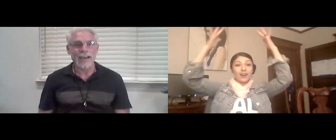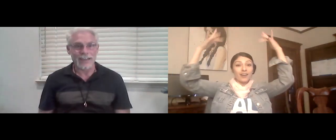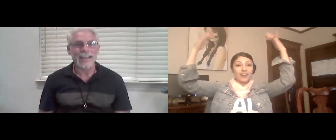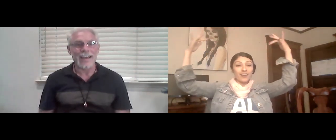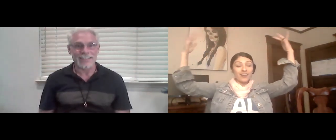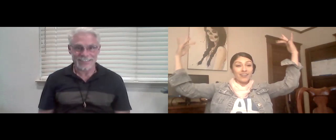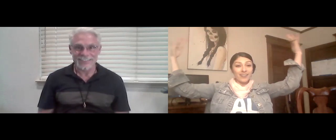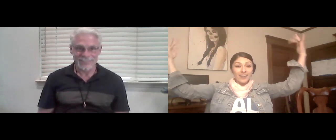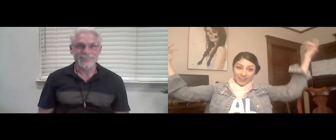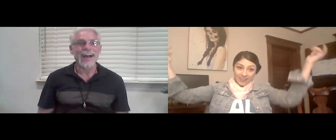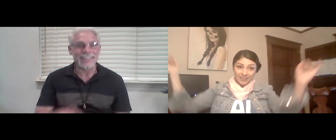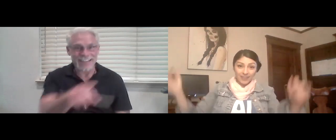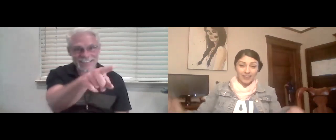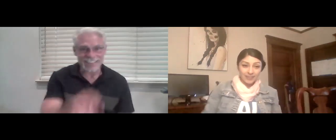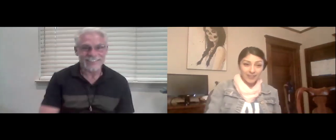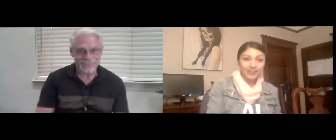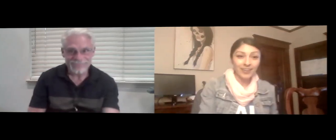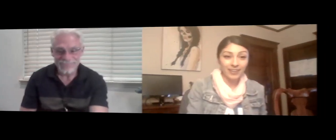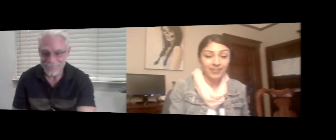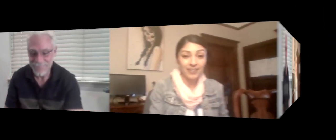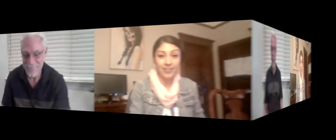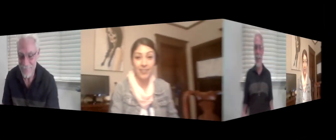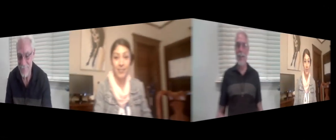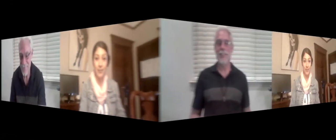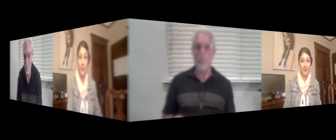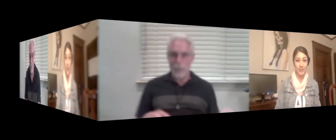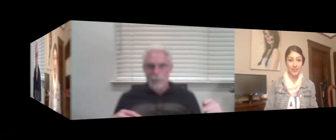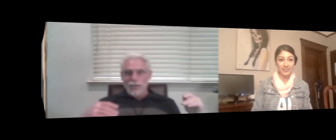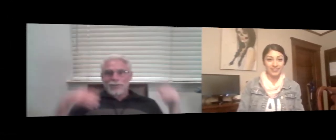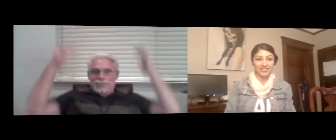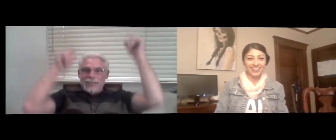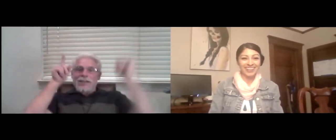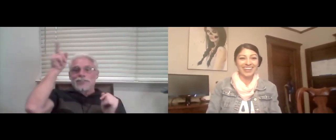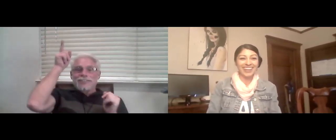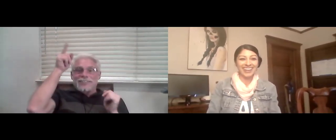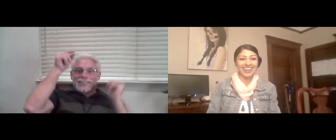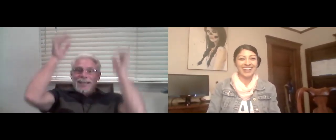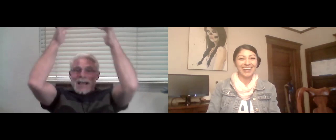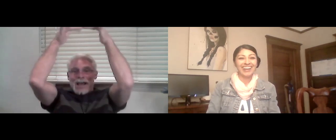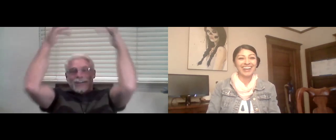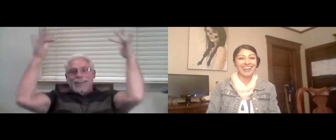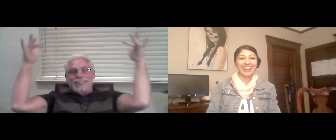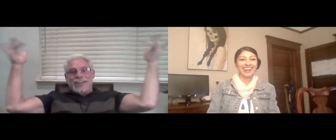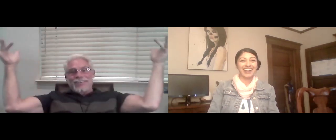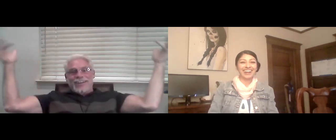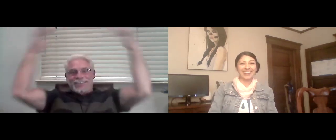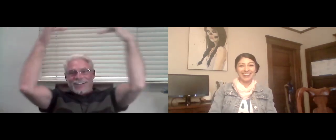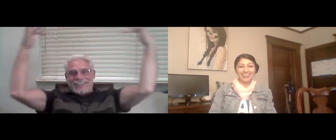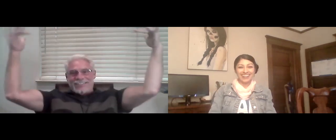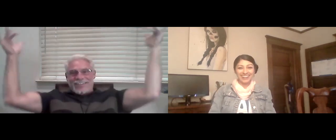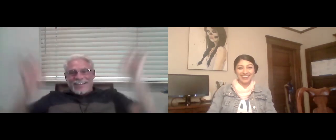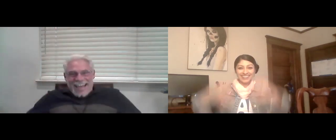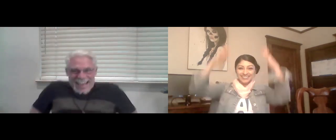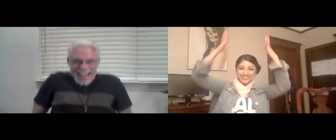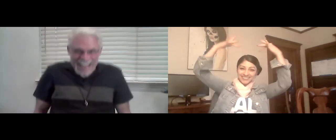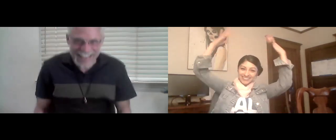Yeah, yes. Right, that's it. Okay. So you go, woo! Jesus is the light. I'm going to let it shine. Right. You